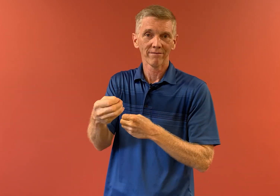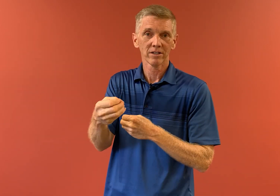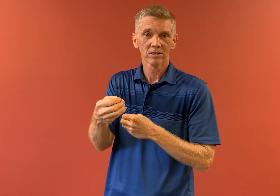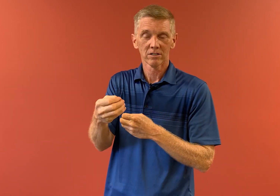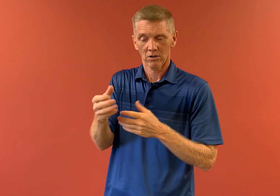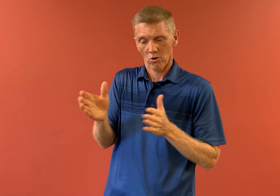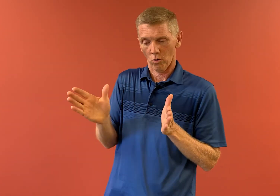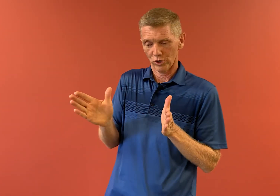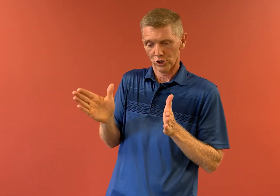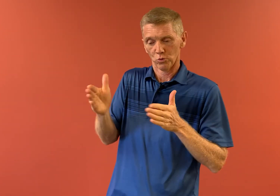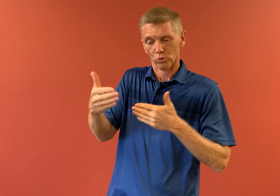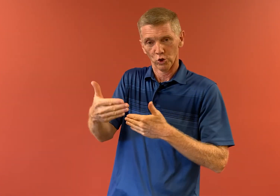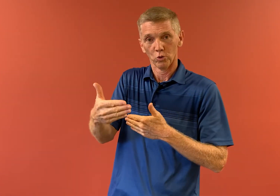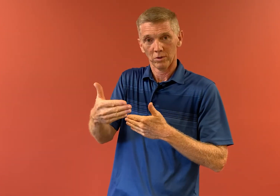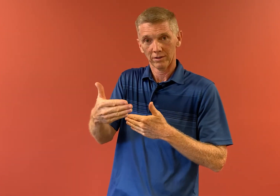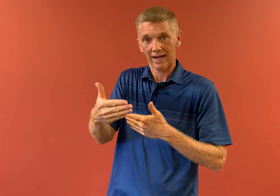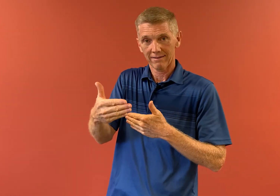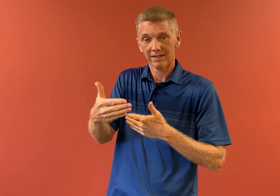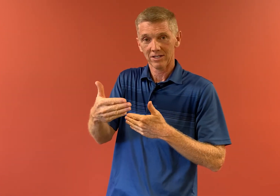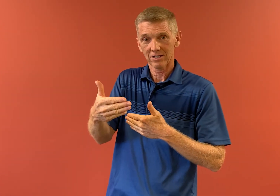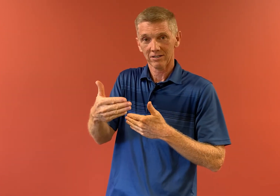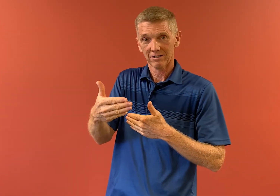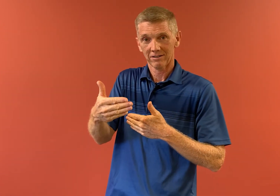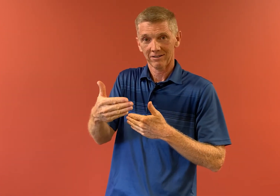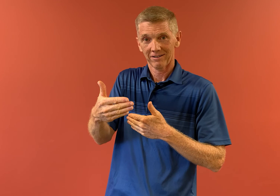office, or just room like this.